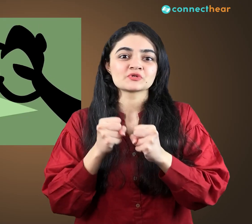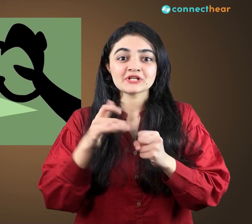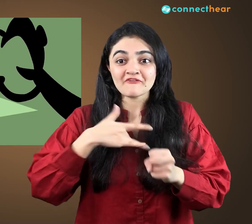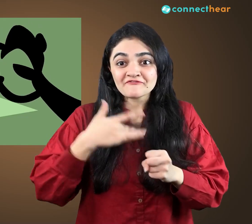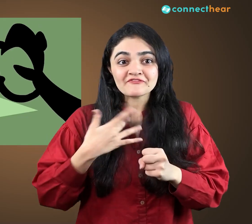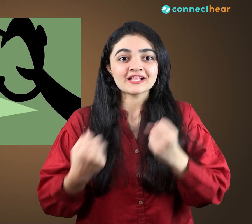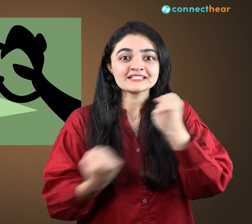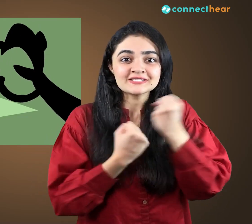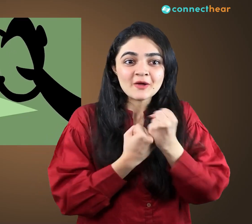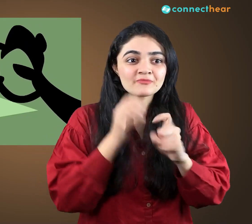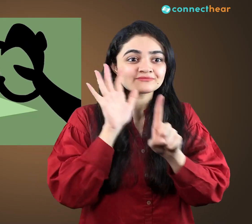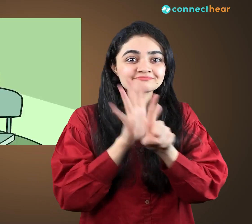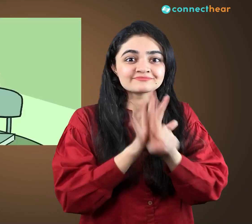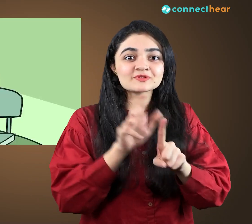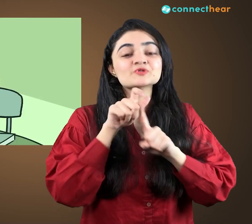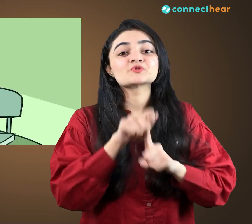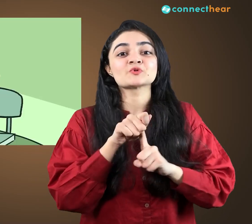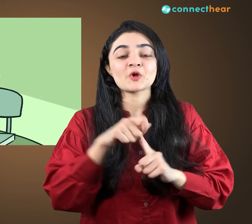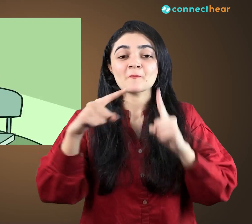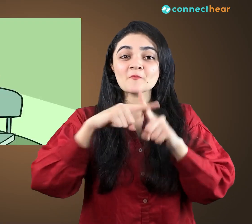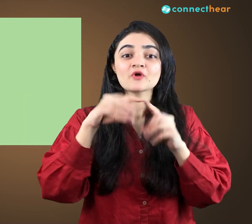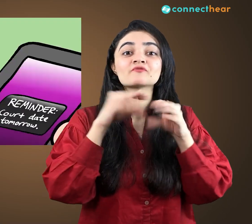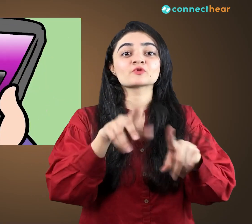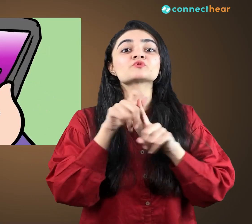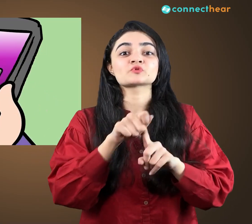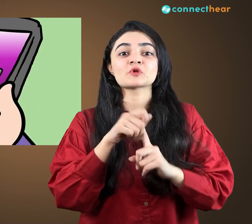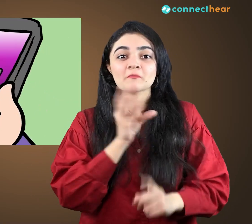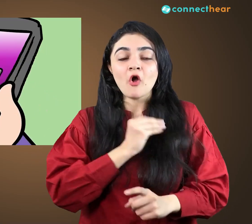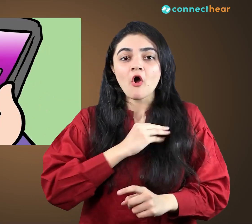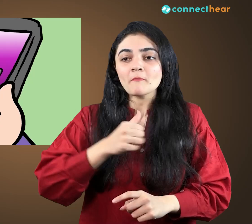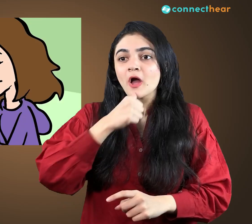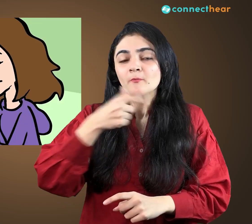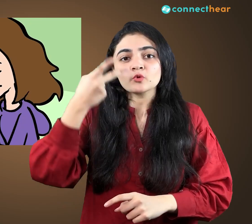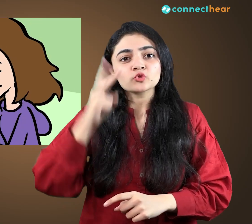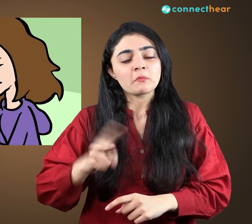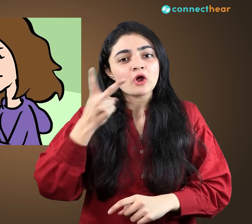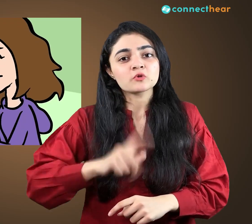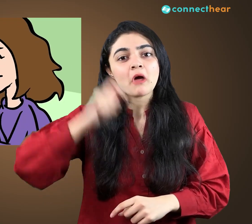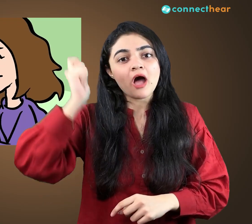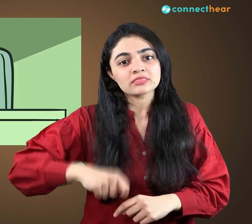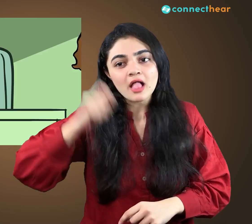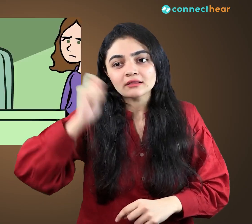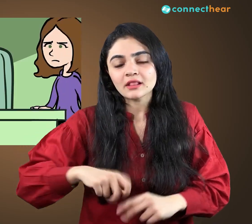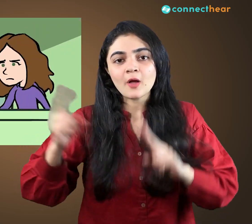because someone makes them feel like they are worthless. I'm scared because soon I have to face my dad again for